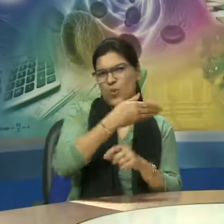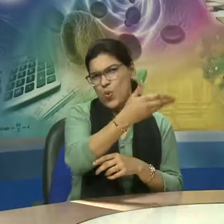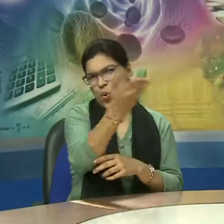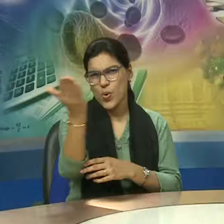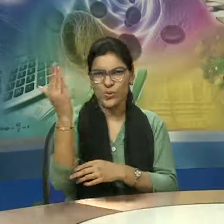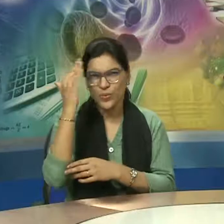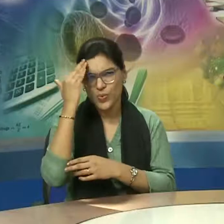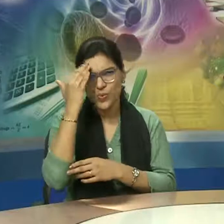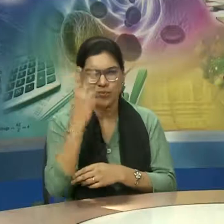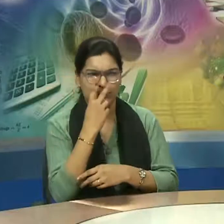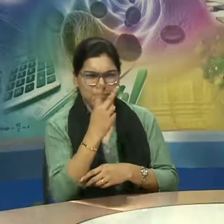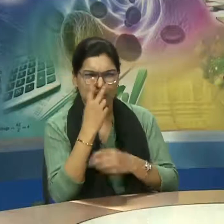miss, im,